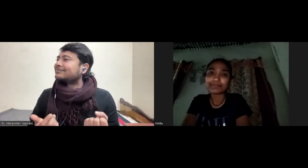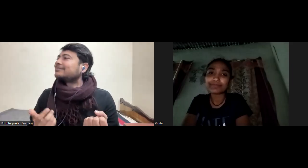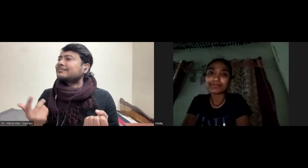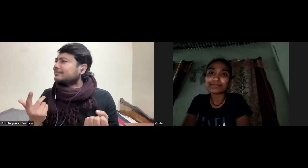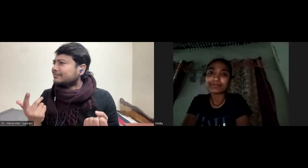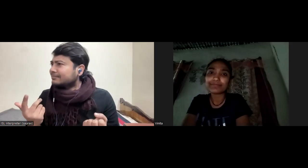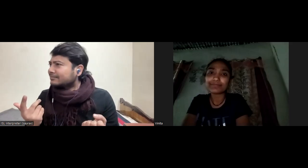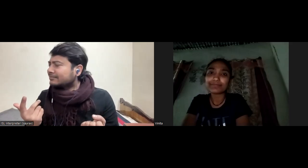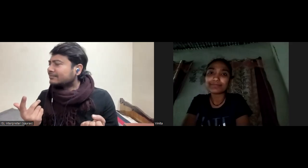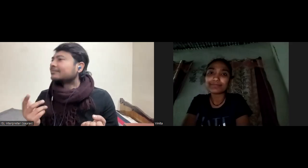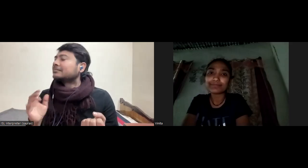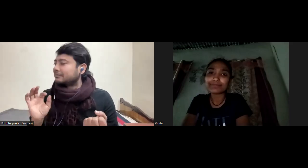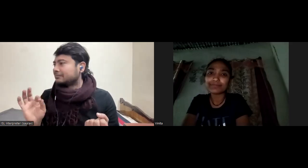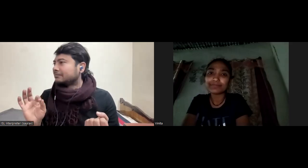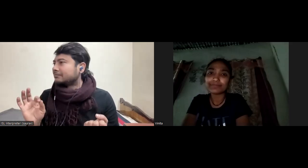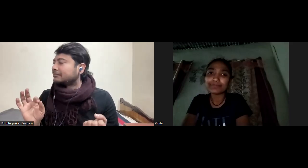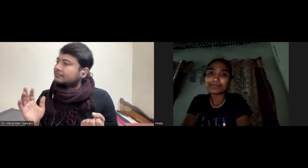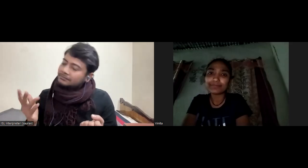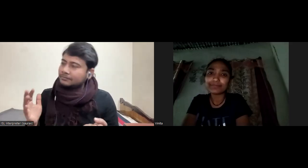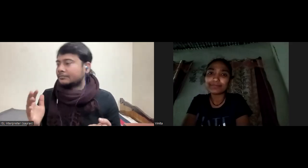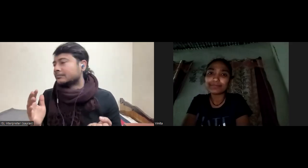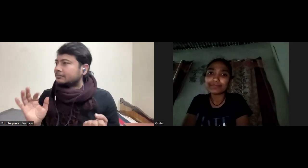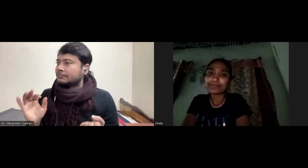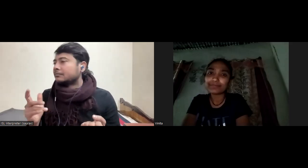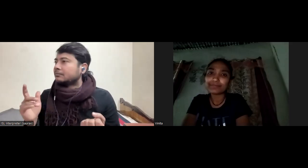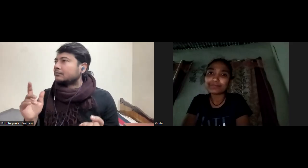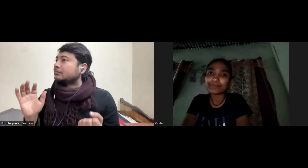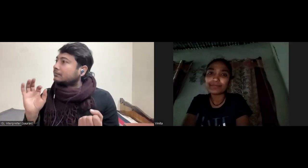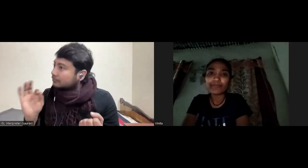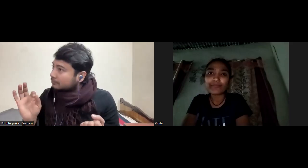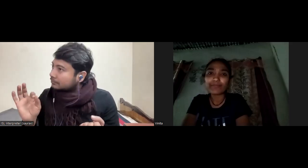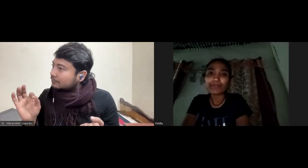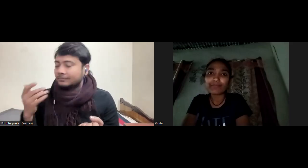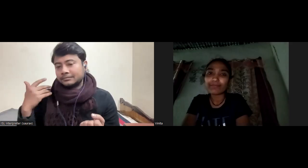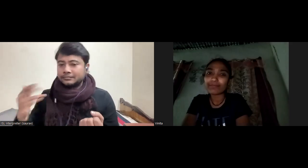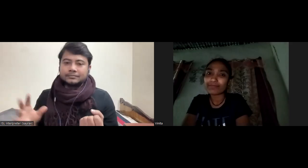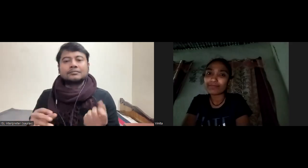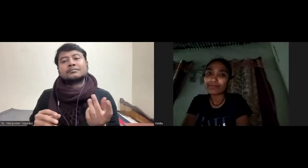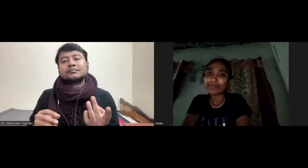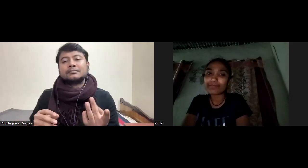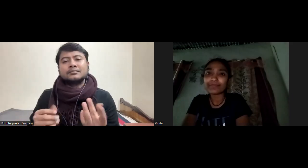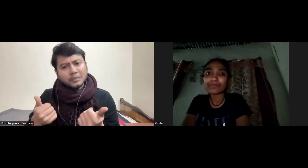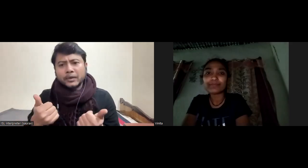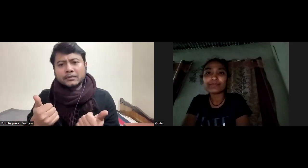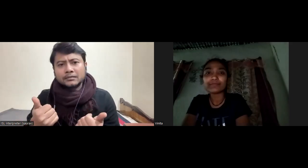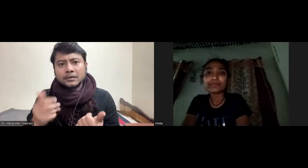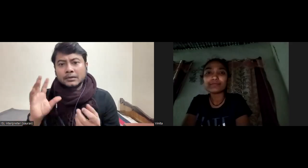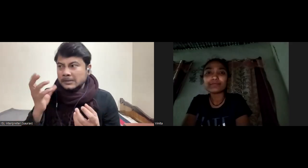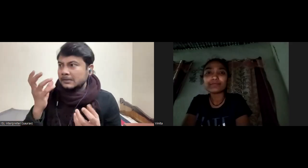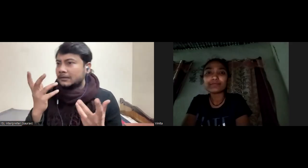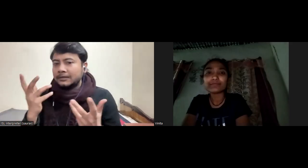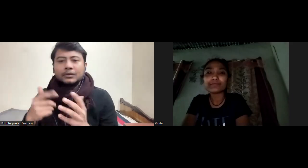person and then move on. You should not show your irritation or anger. That's okay. Krishna understands